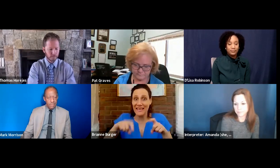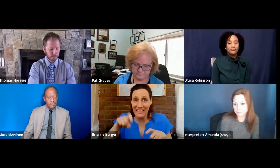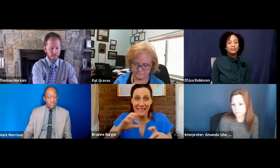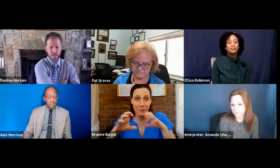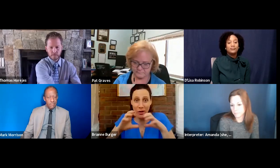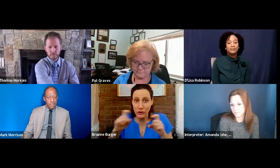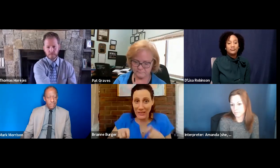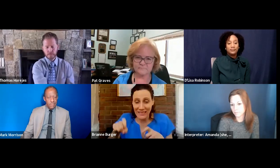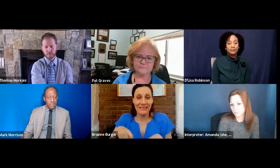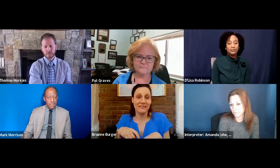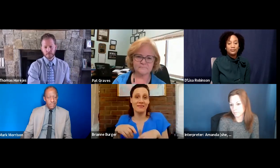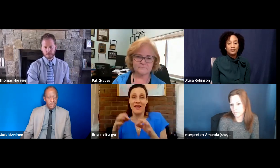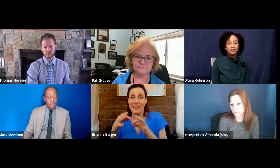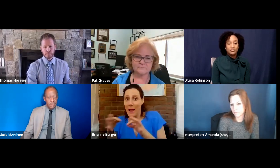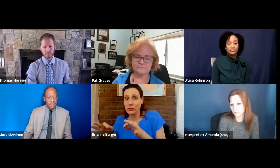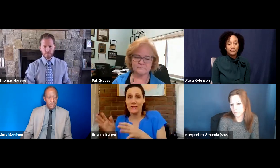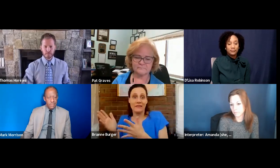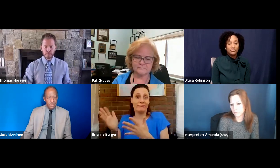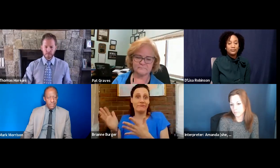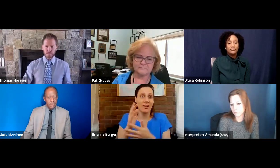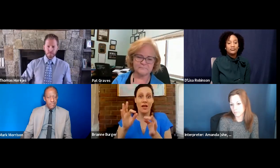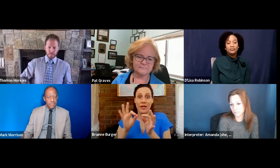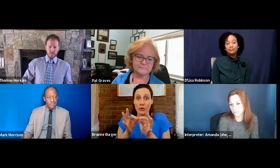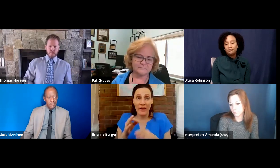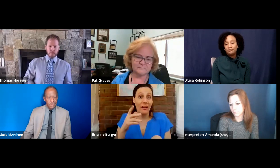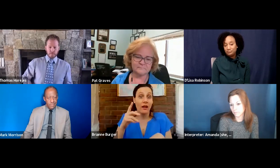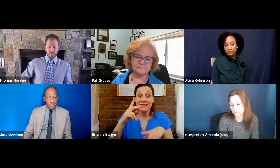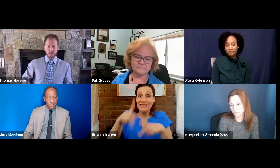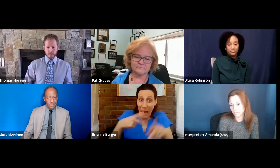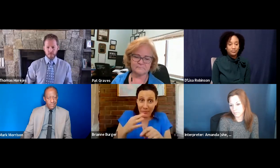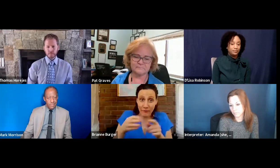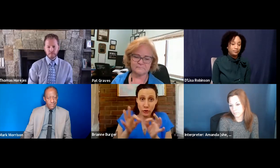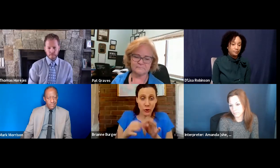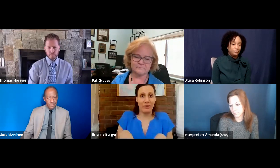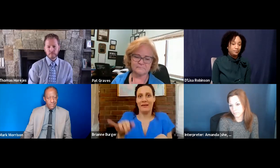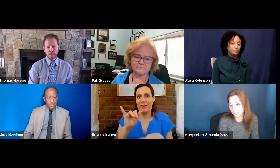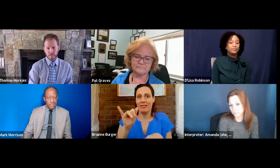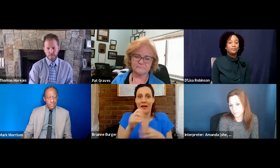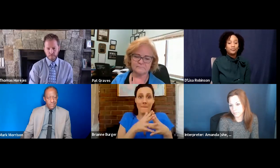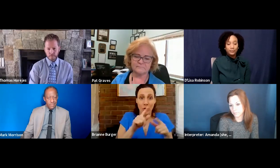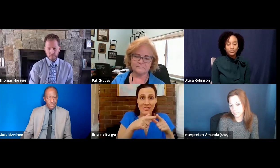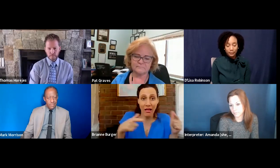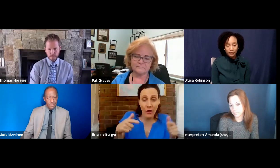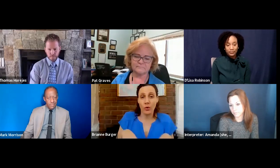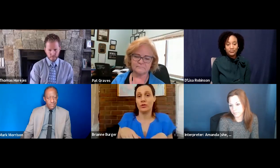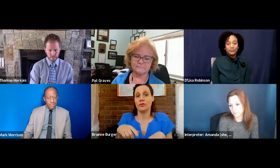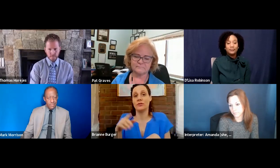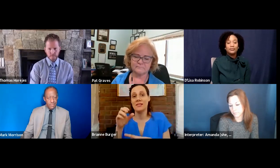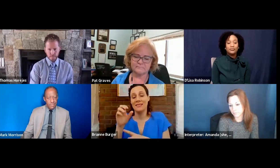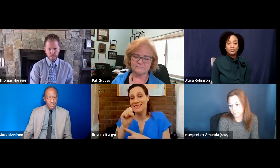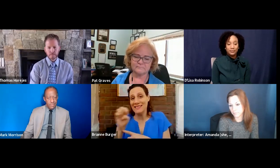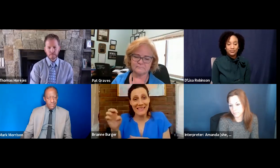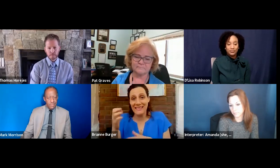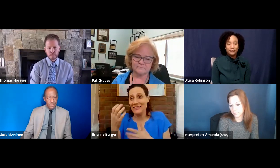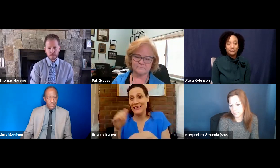We are a diaspora of hearing levels. Some people prefer interpreting, others prefer captioning, others have preferences